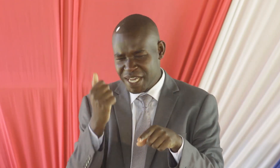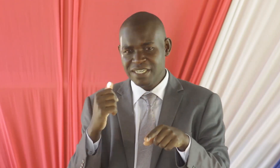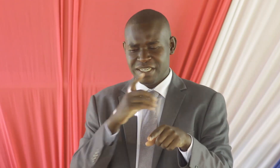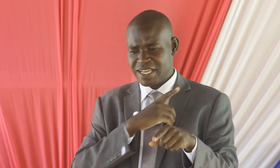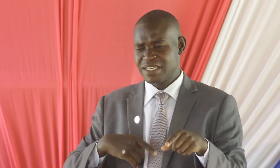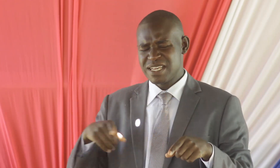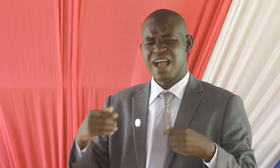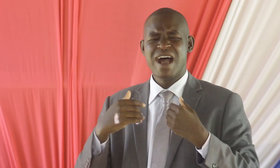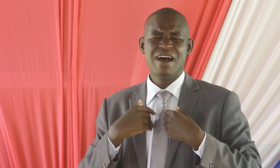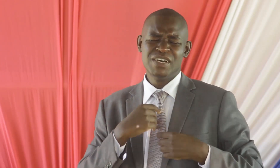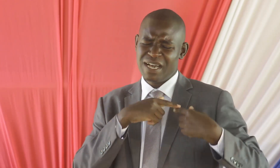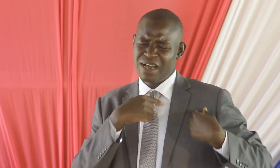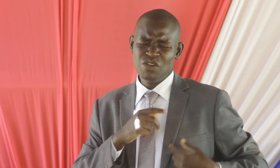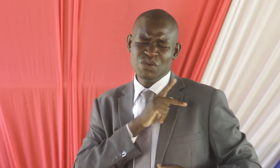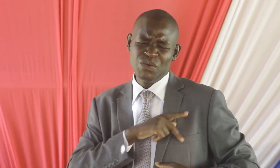here